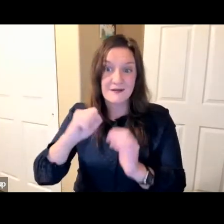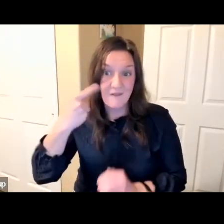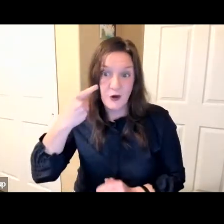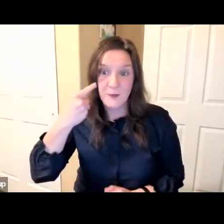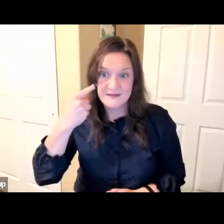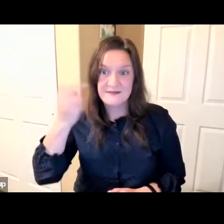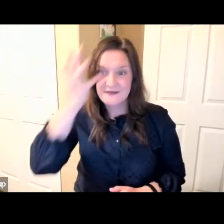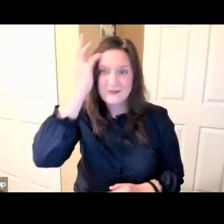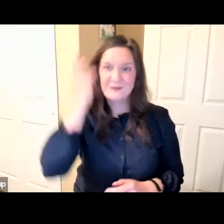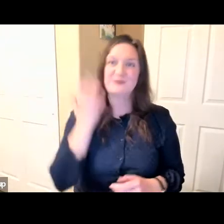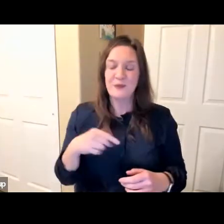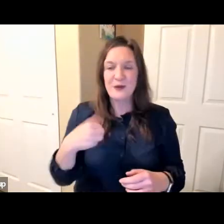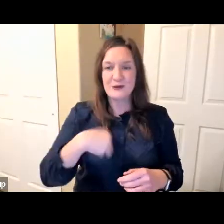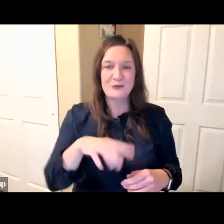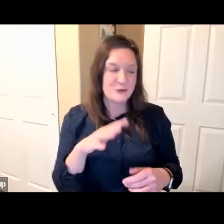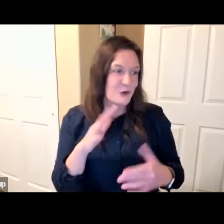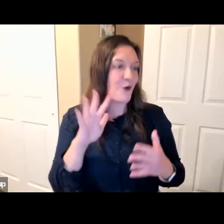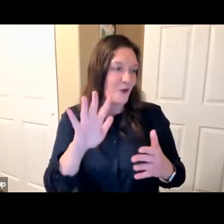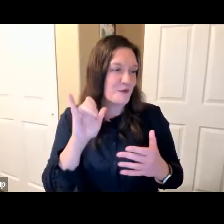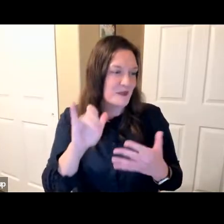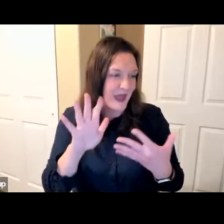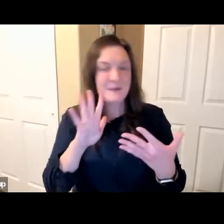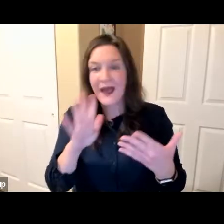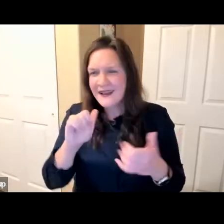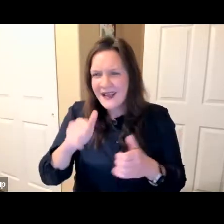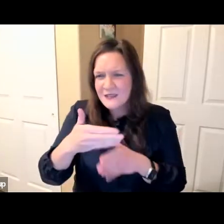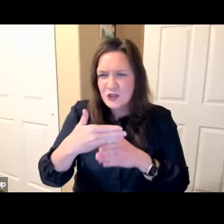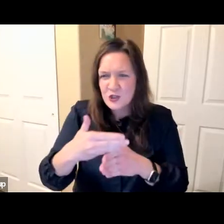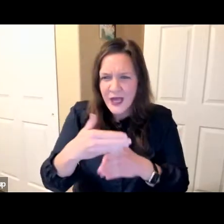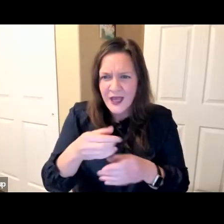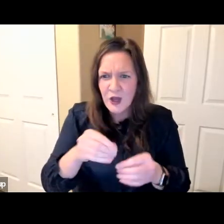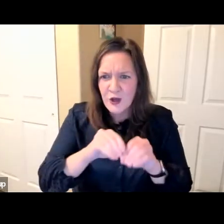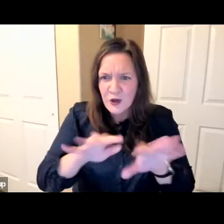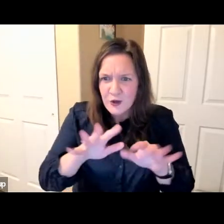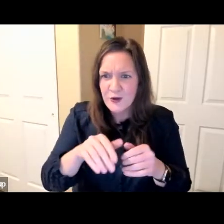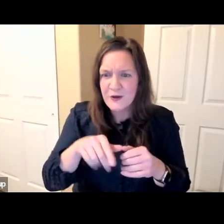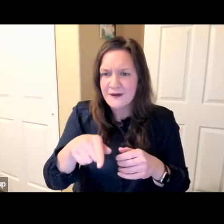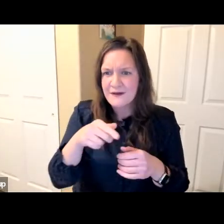state government and local government as well.